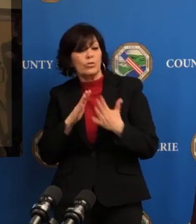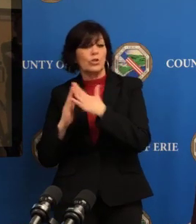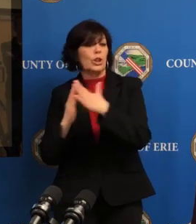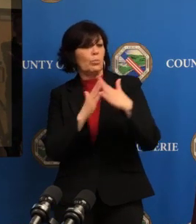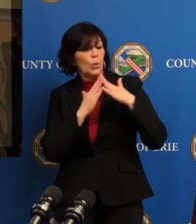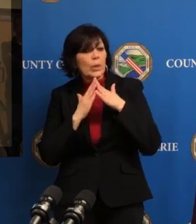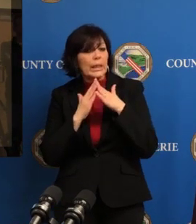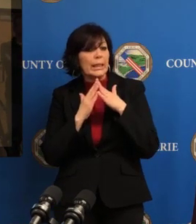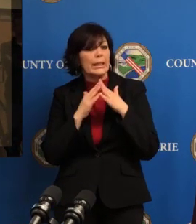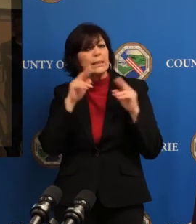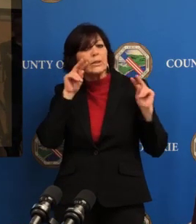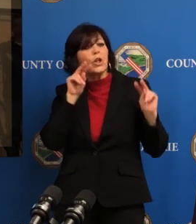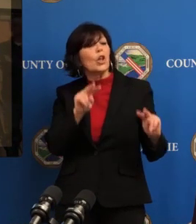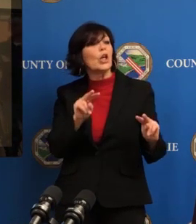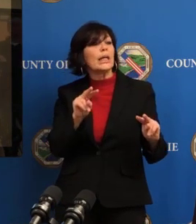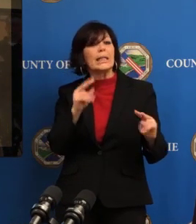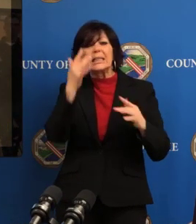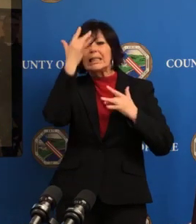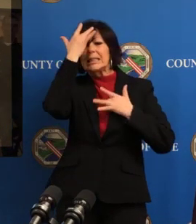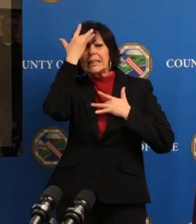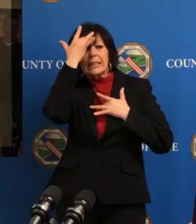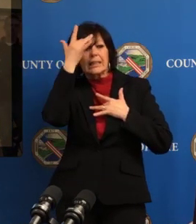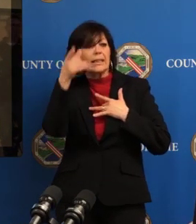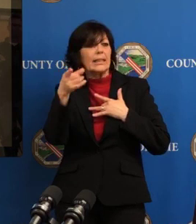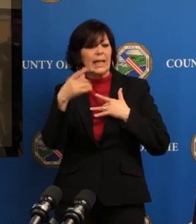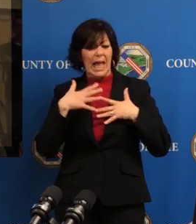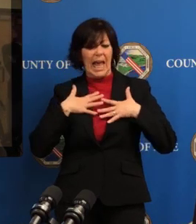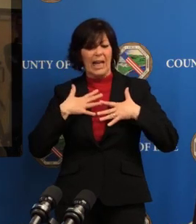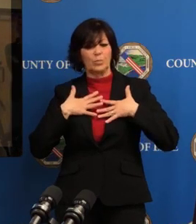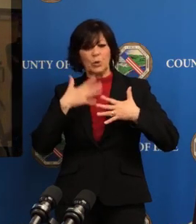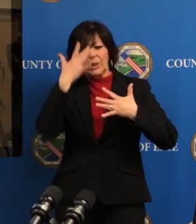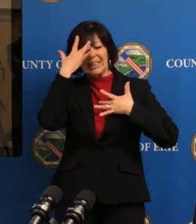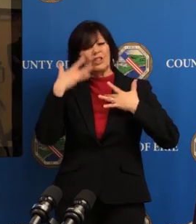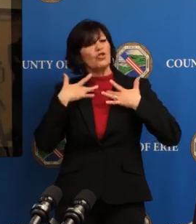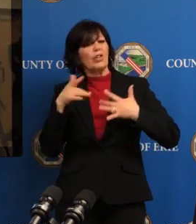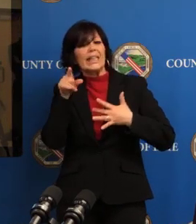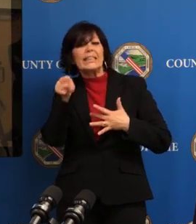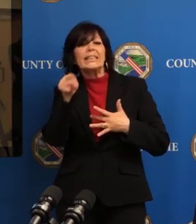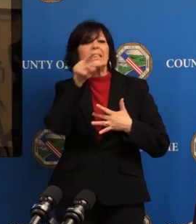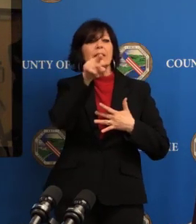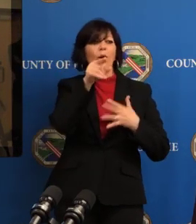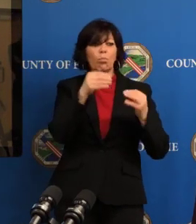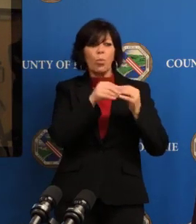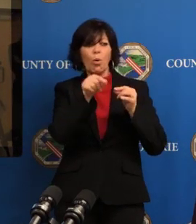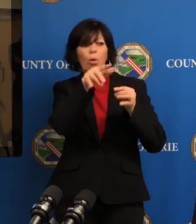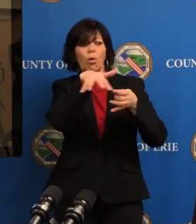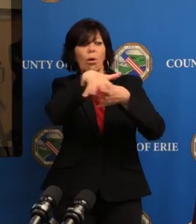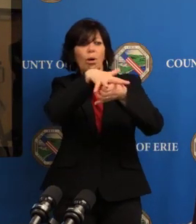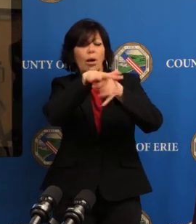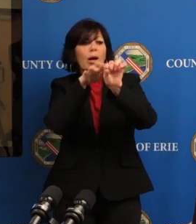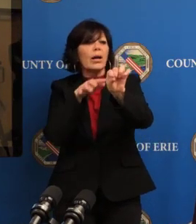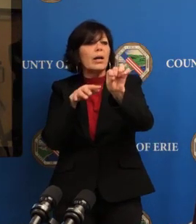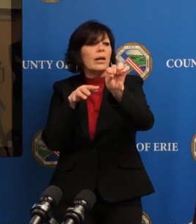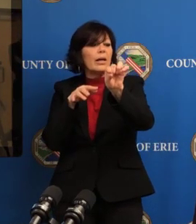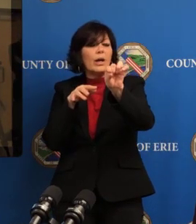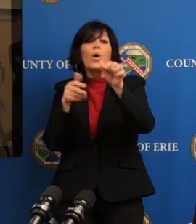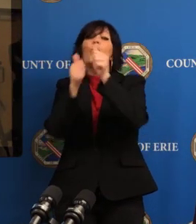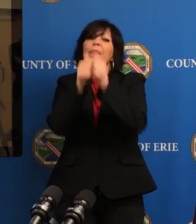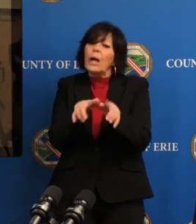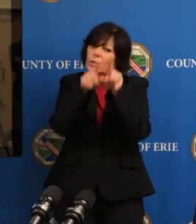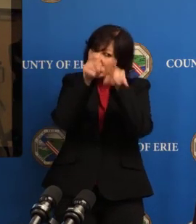community to look at illnesses, respiratory illnesses trends increasing, and while looking at